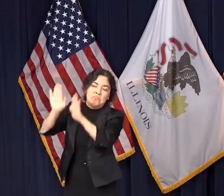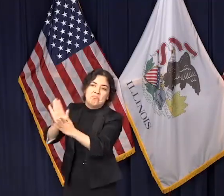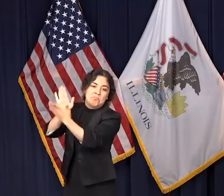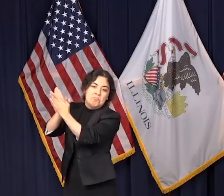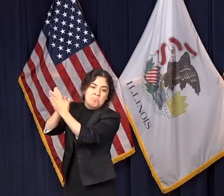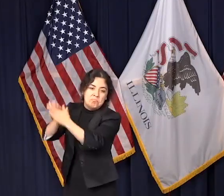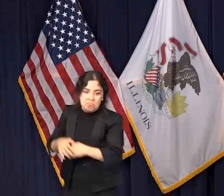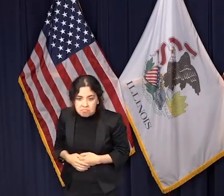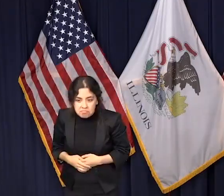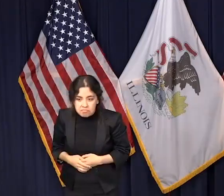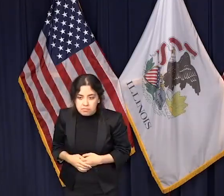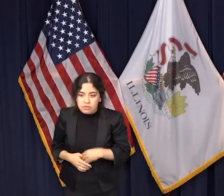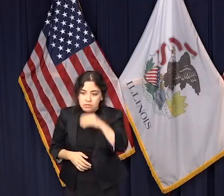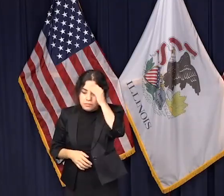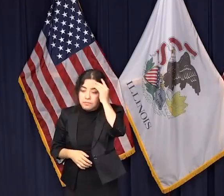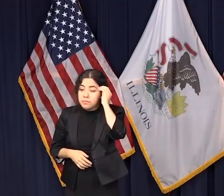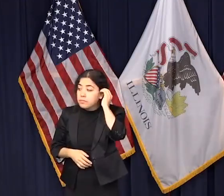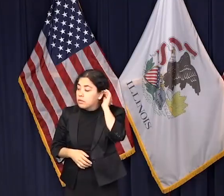Yeah, okay. On the unemployment,